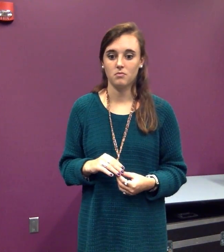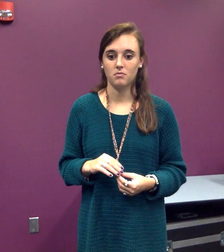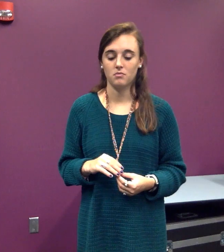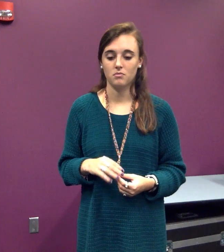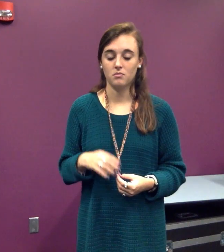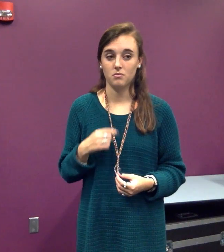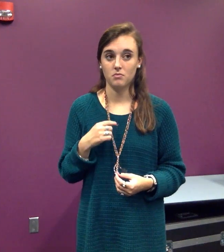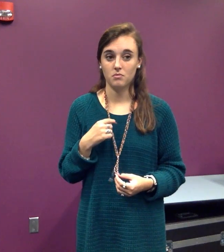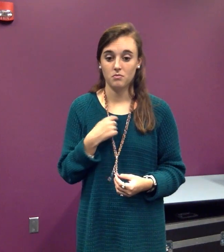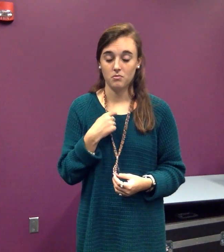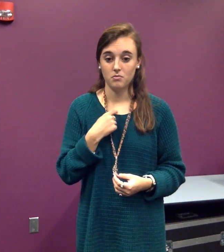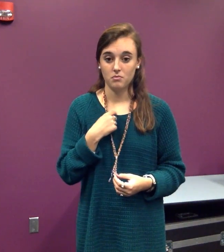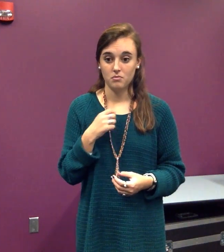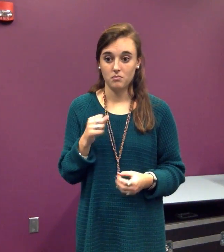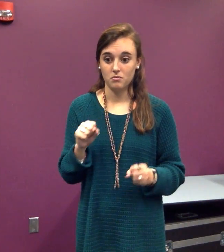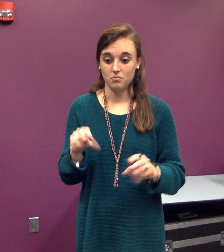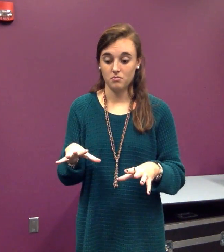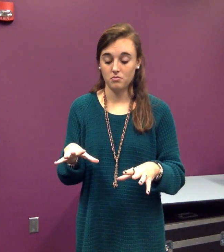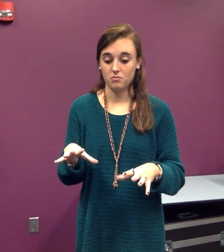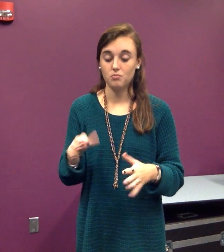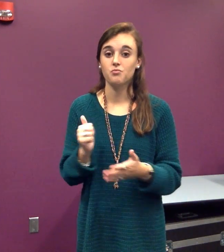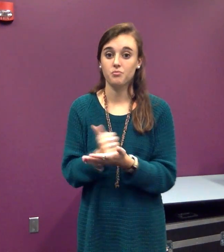and your ruler and the eraser.